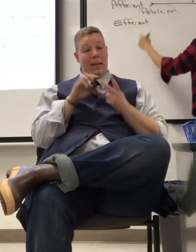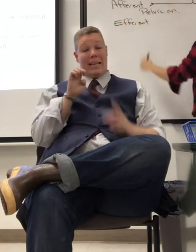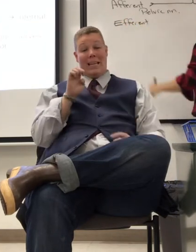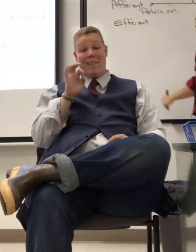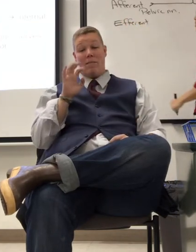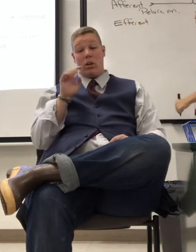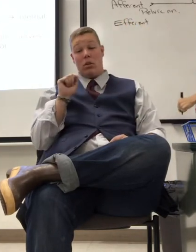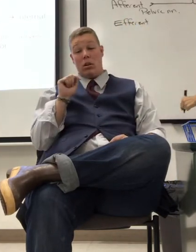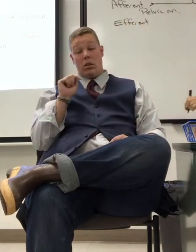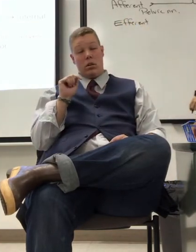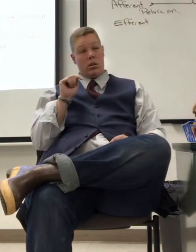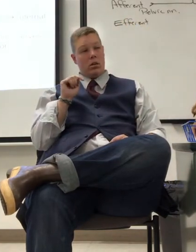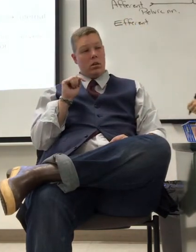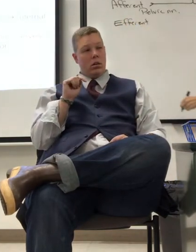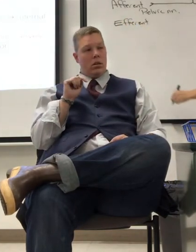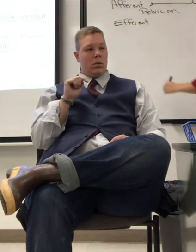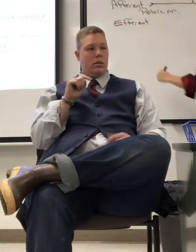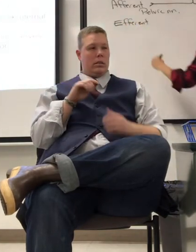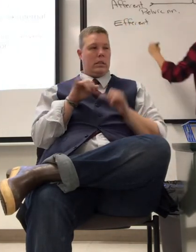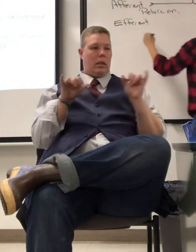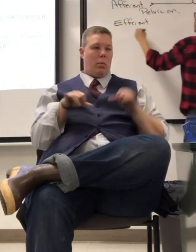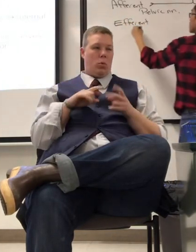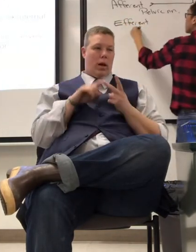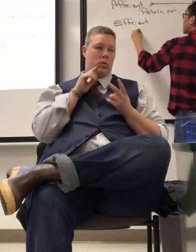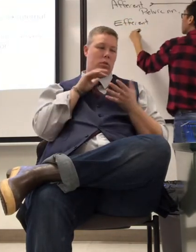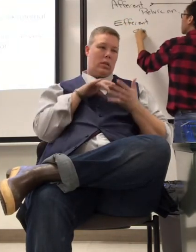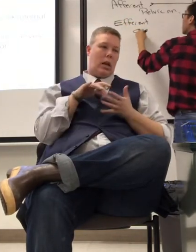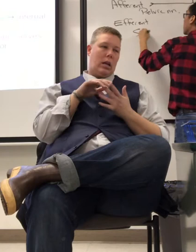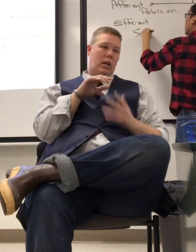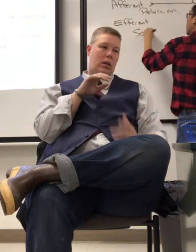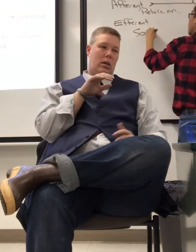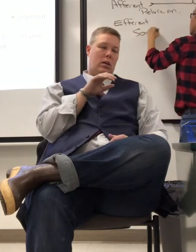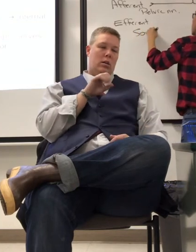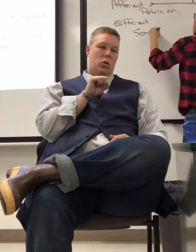well, you have to study somatic and autonomic.